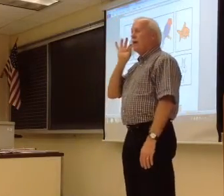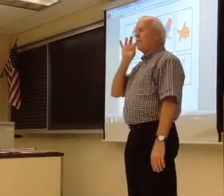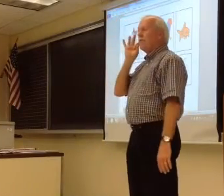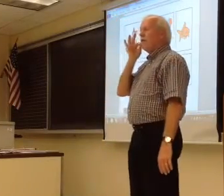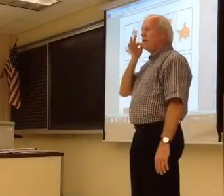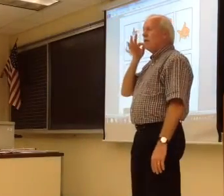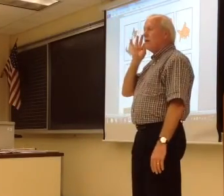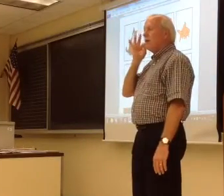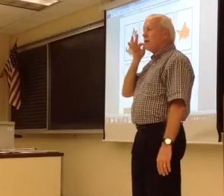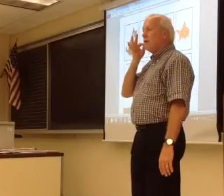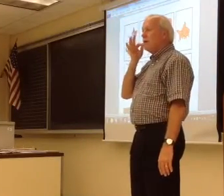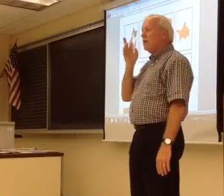of